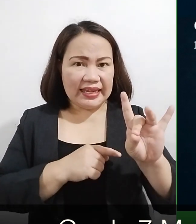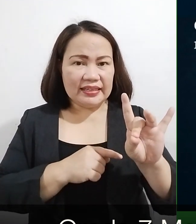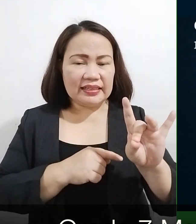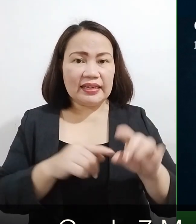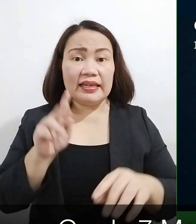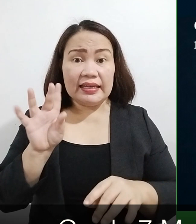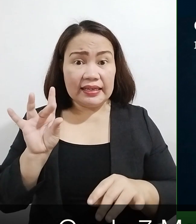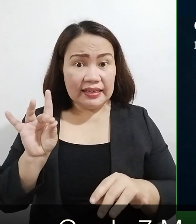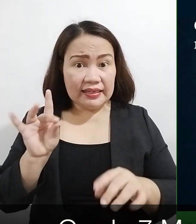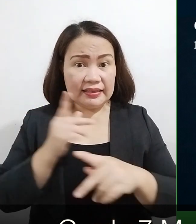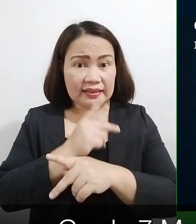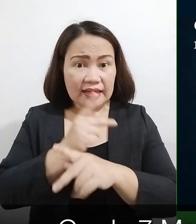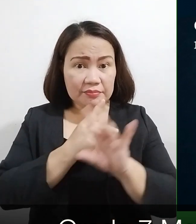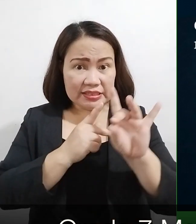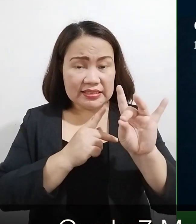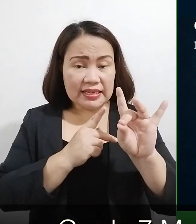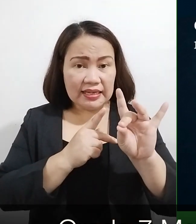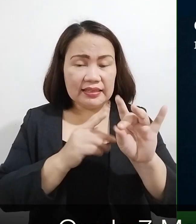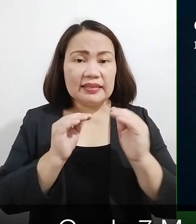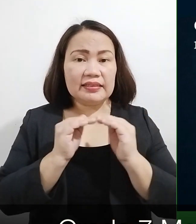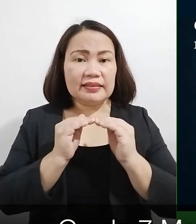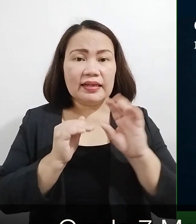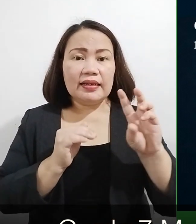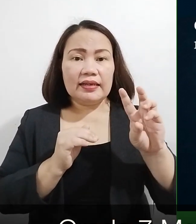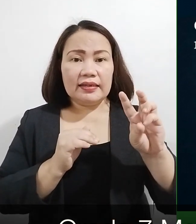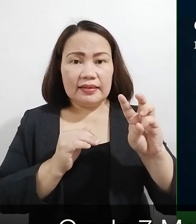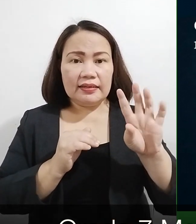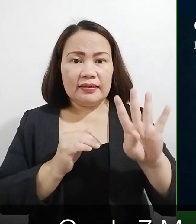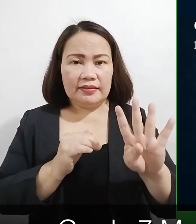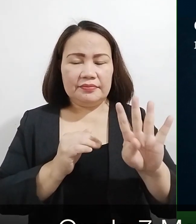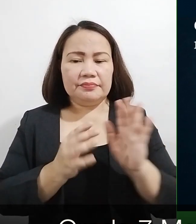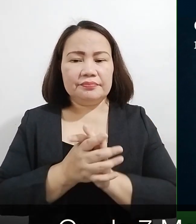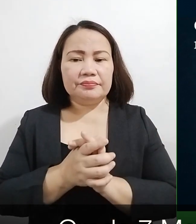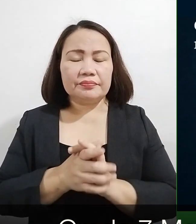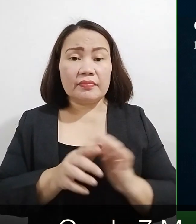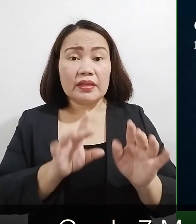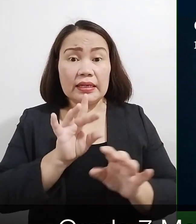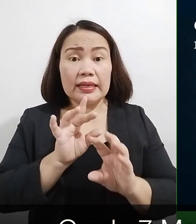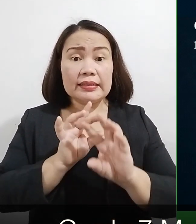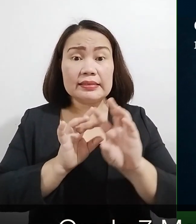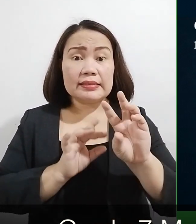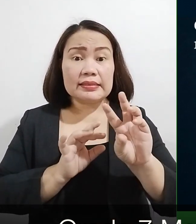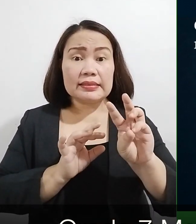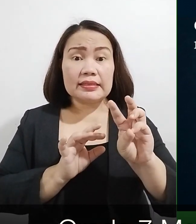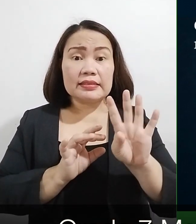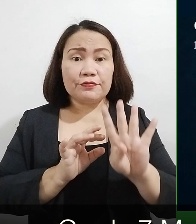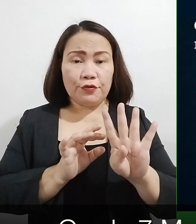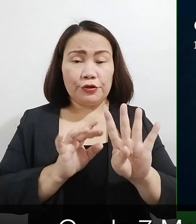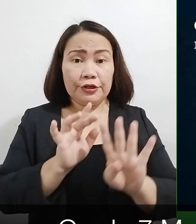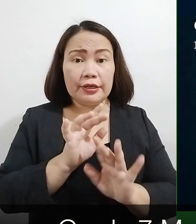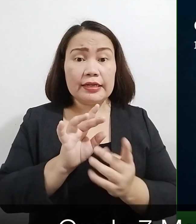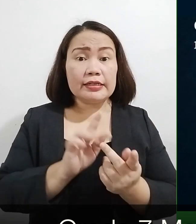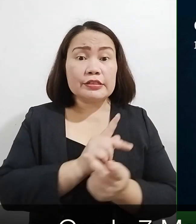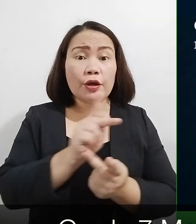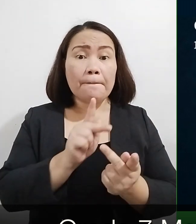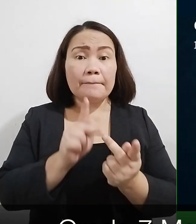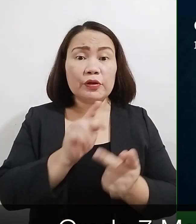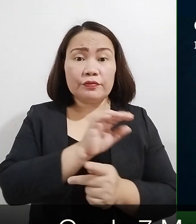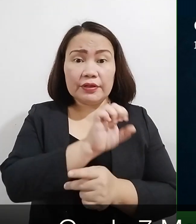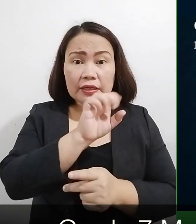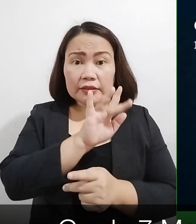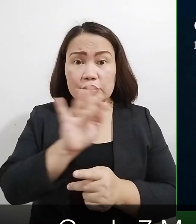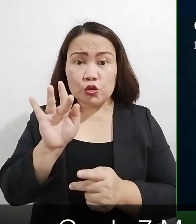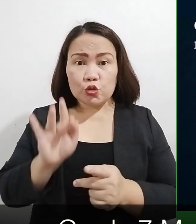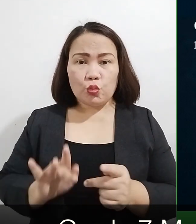that is positive 8. Okay, because 8 times 8, that is 64. So 64 is a perfect square. Okay, so